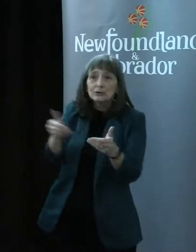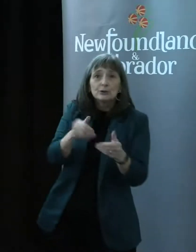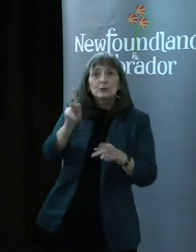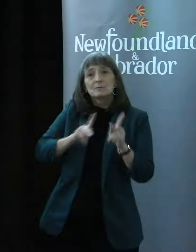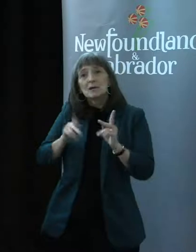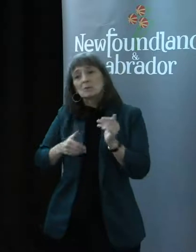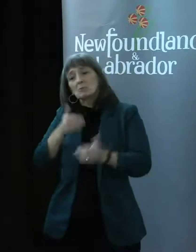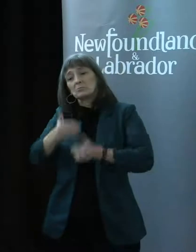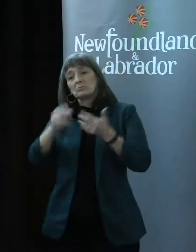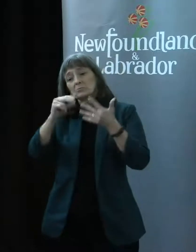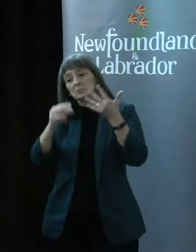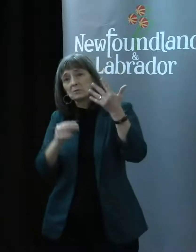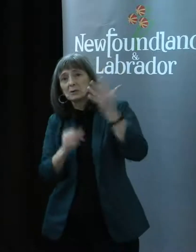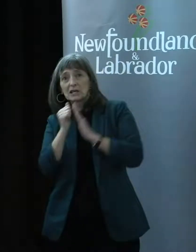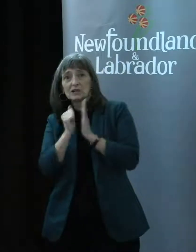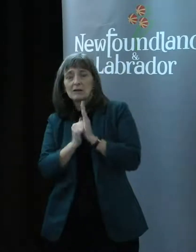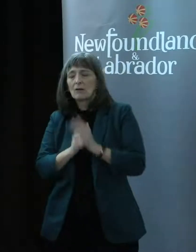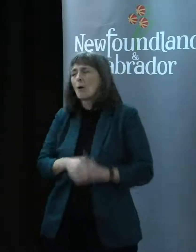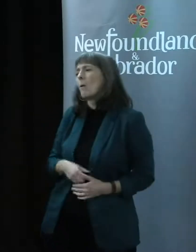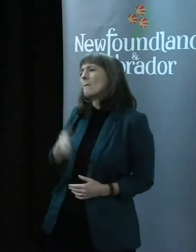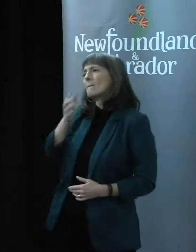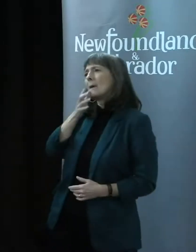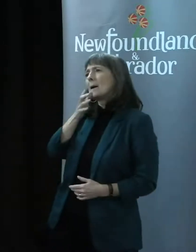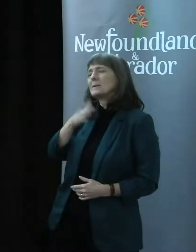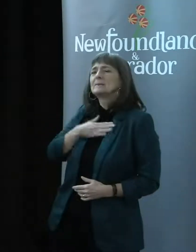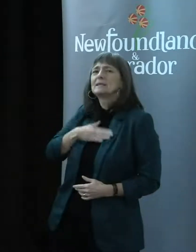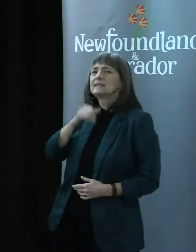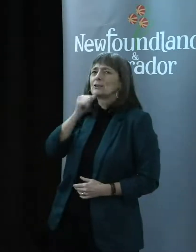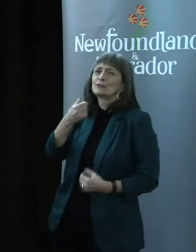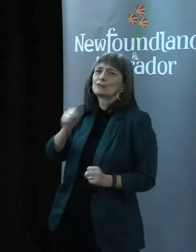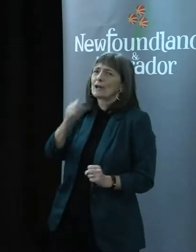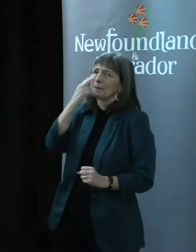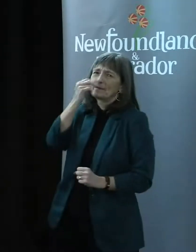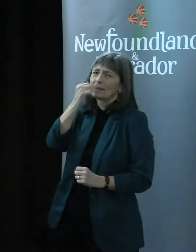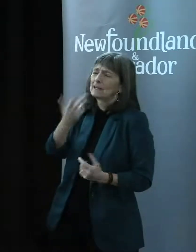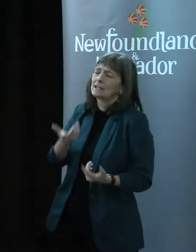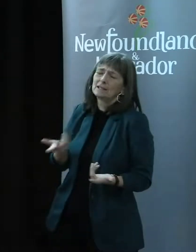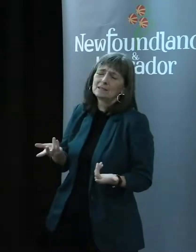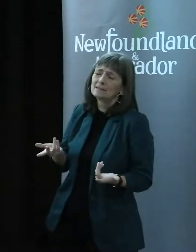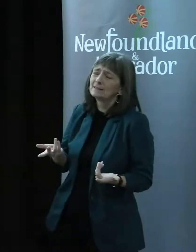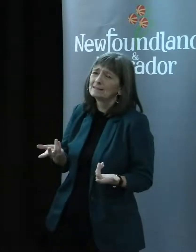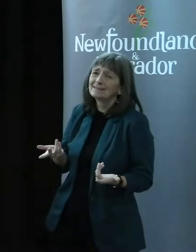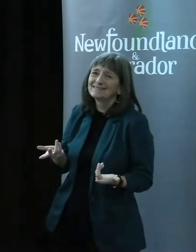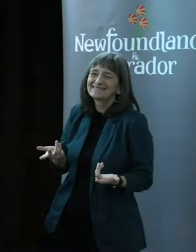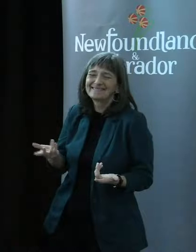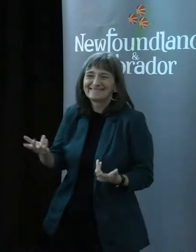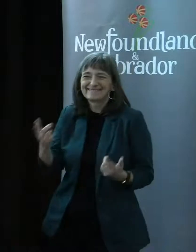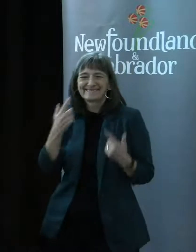event moving. And he said, oh, Mom, please don't try to be funny or witty.